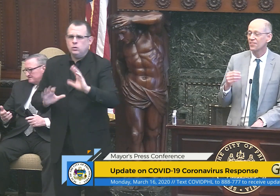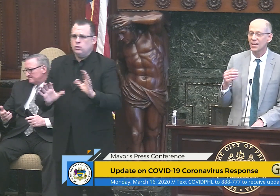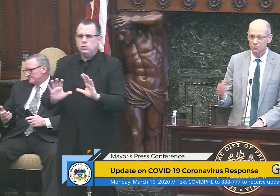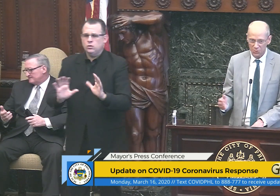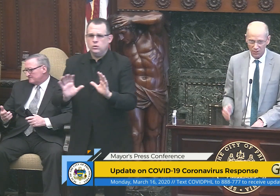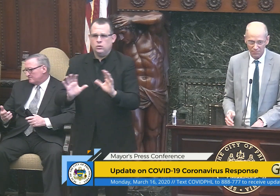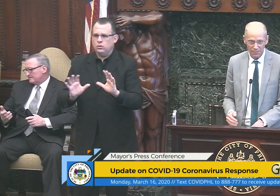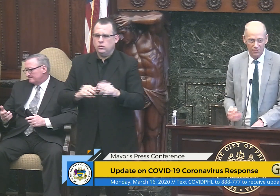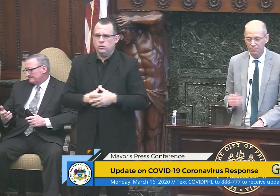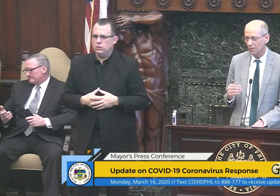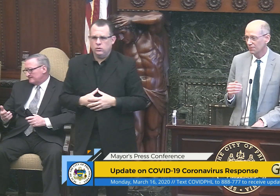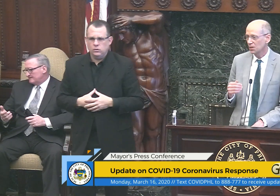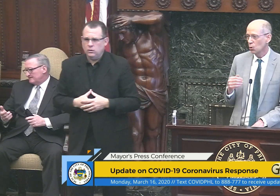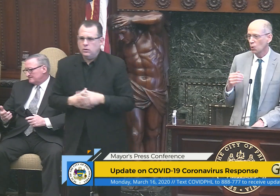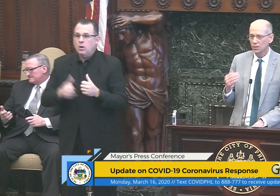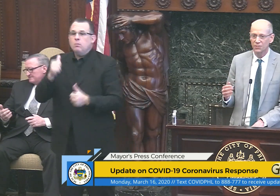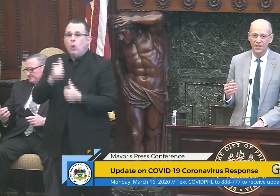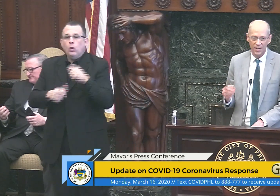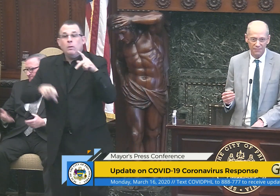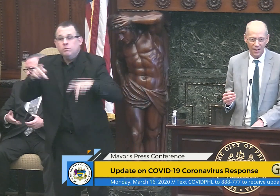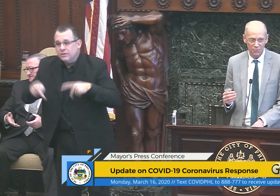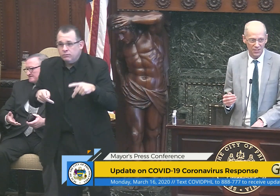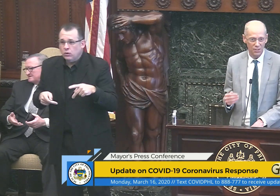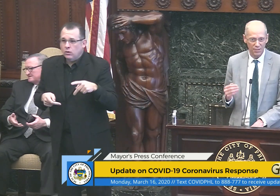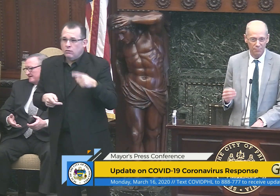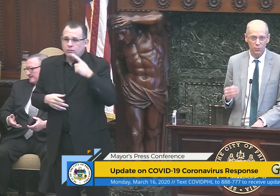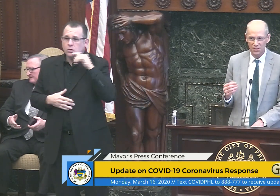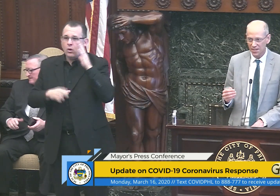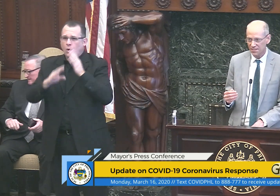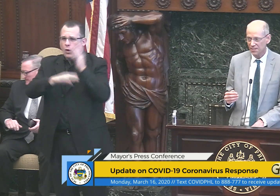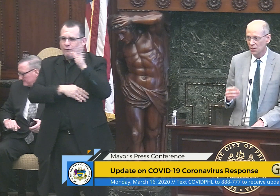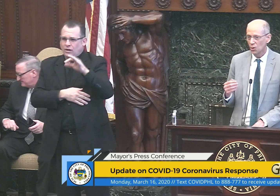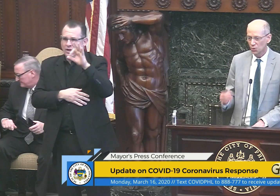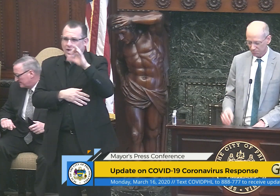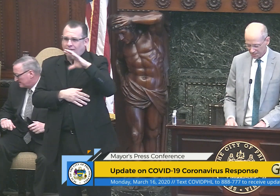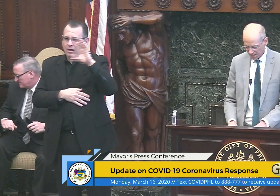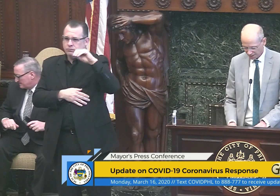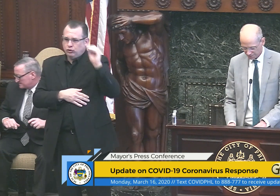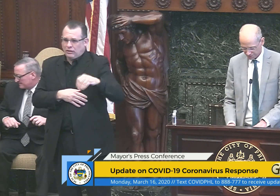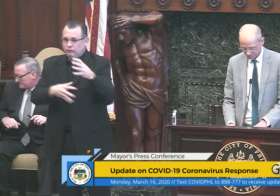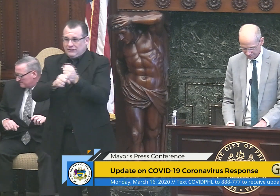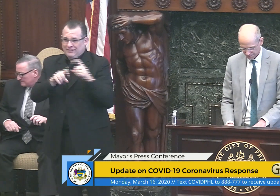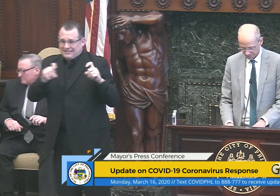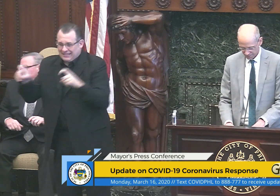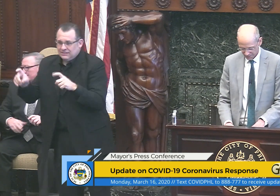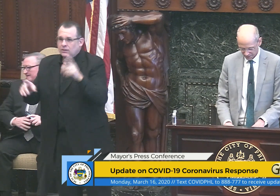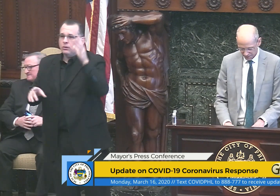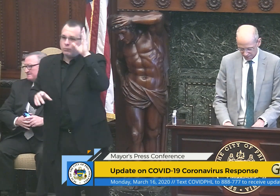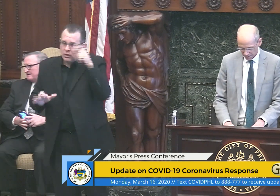and the vast majority of people, probably well over 95% of the people who are tested, will be negative.